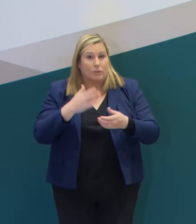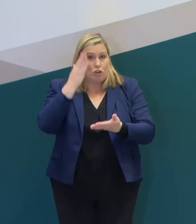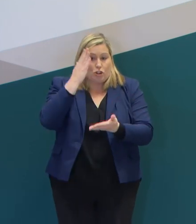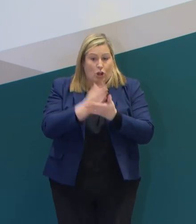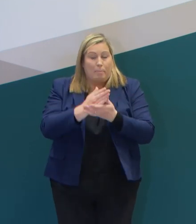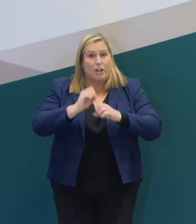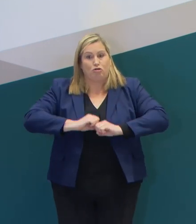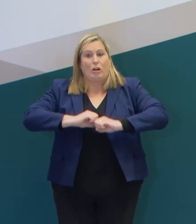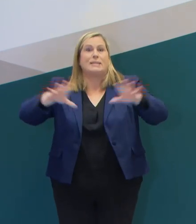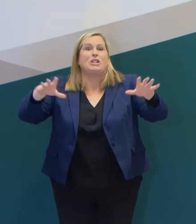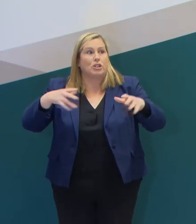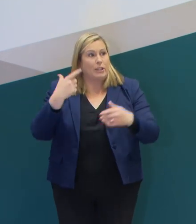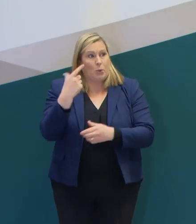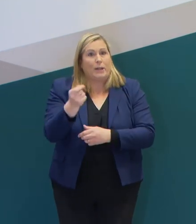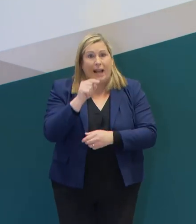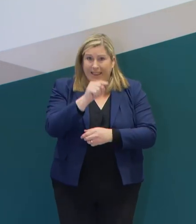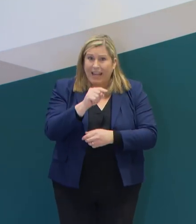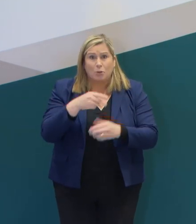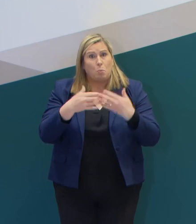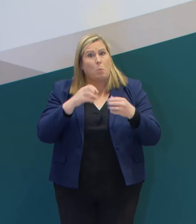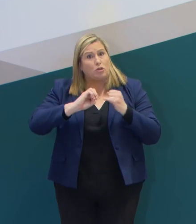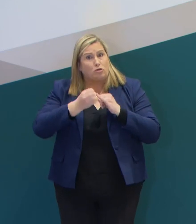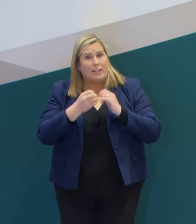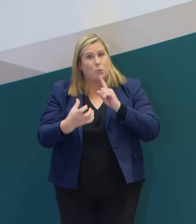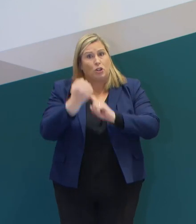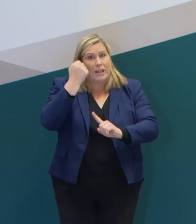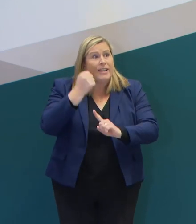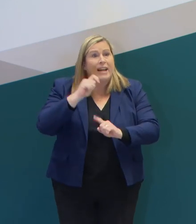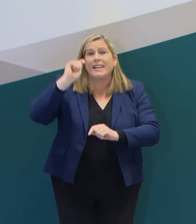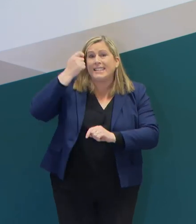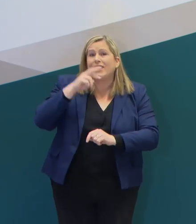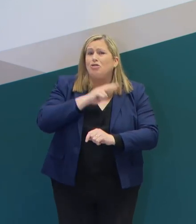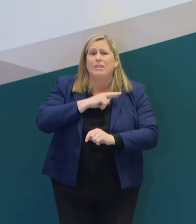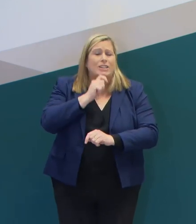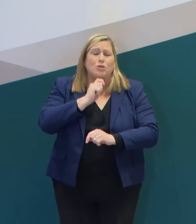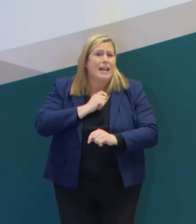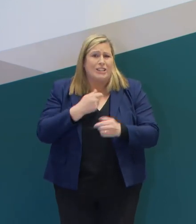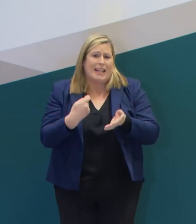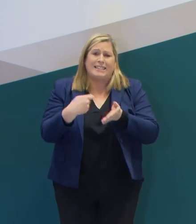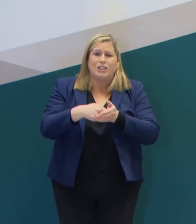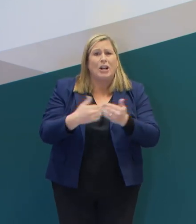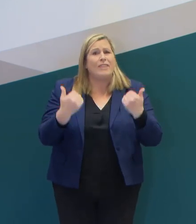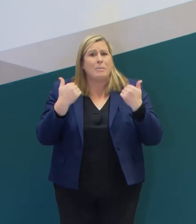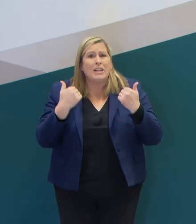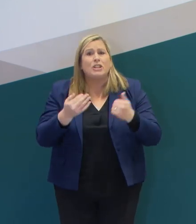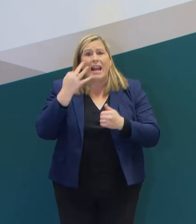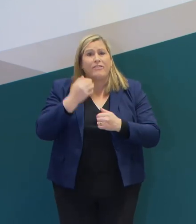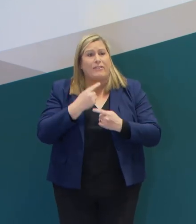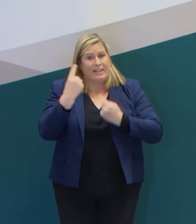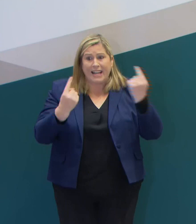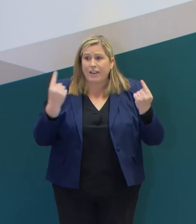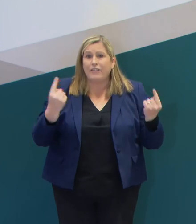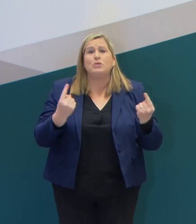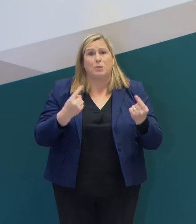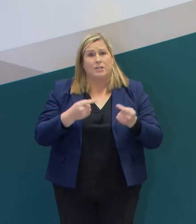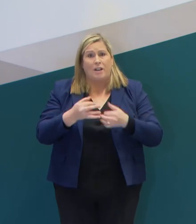virus. That's the key measure. So the test doesn't offer us any additional value in terms of that. If the individual complies with the advice that we're giving,